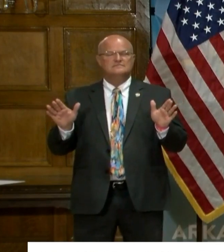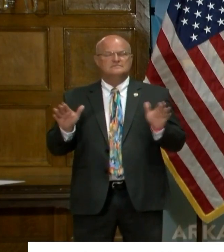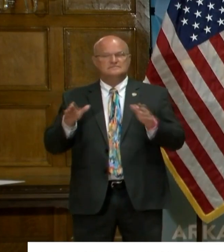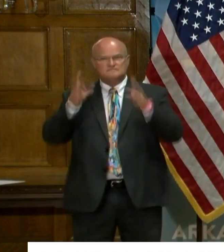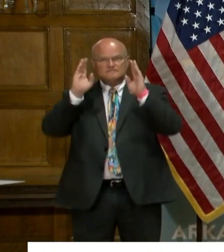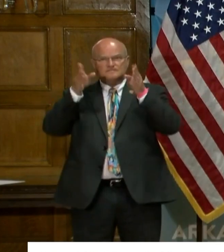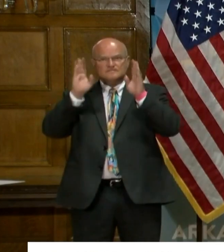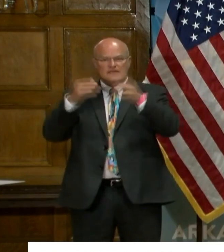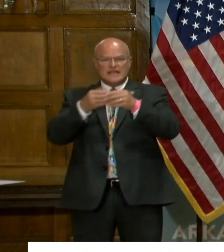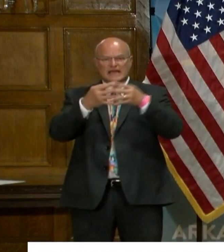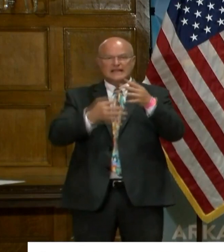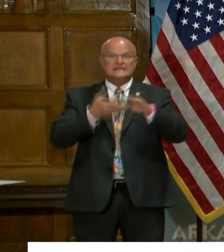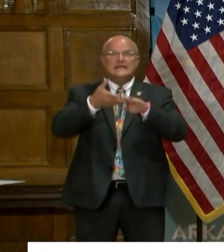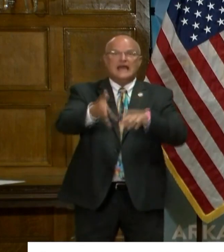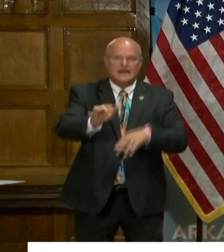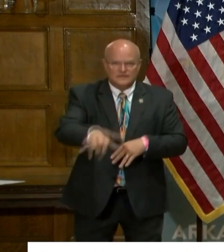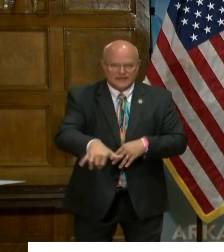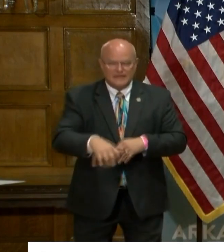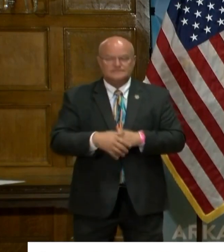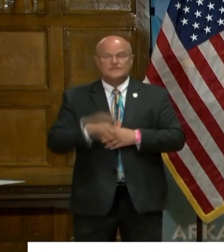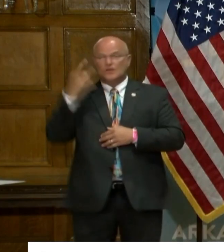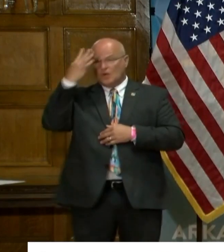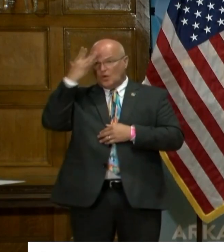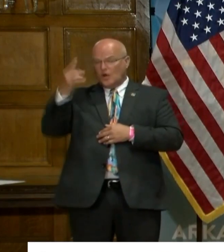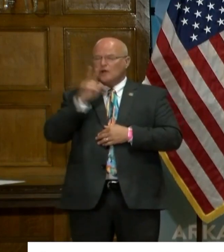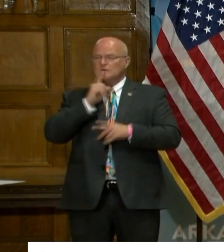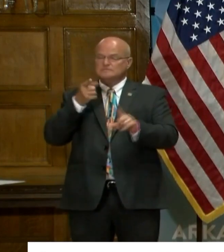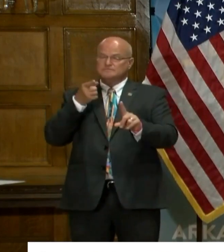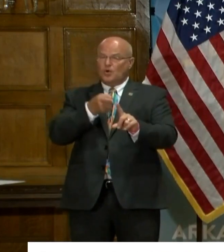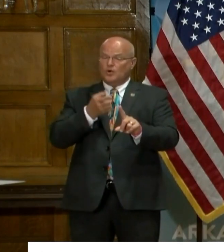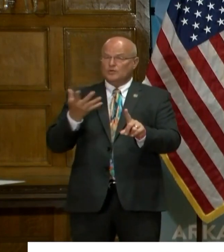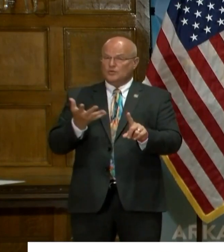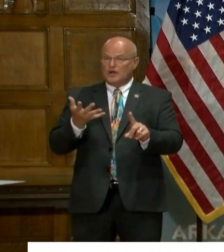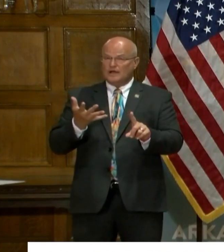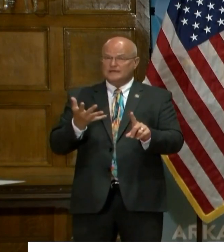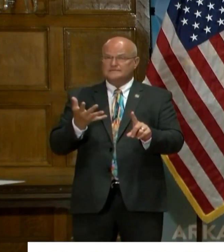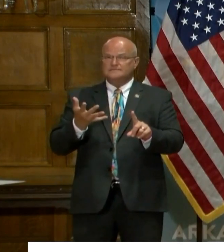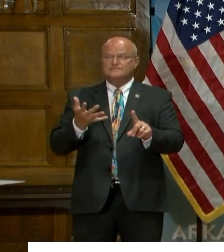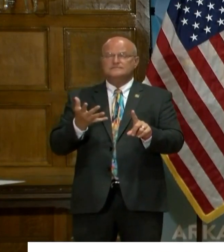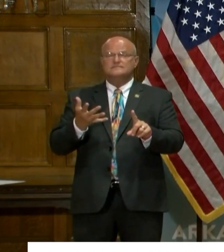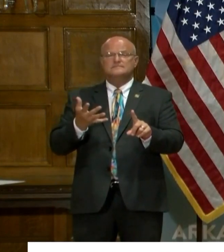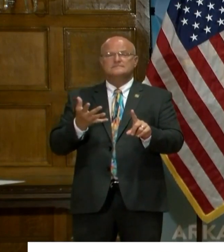adhere to the guidelines after that. The reason why I'm making this point, though, is